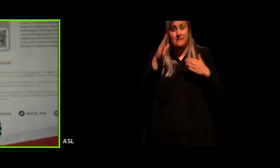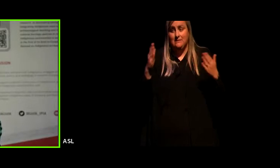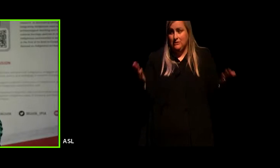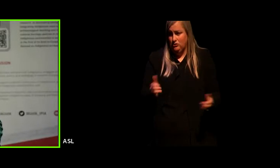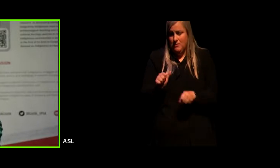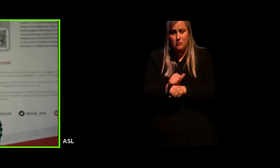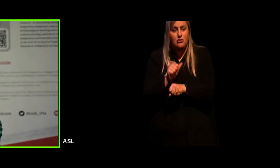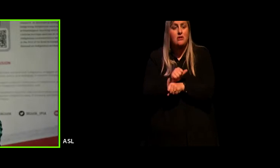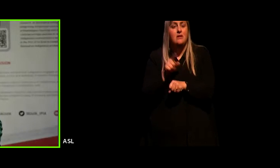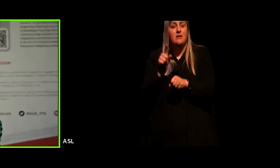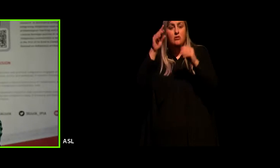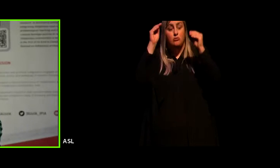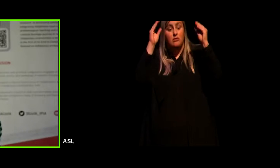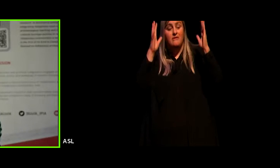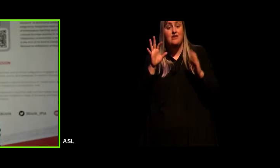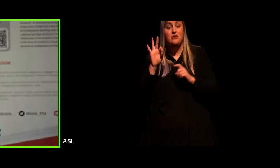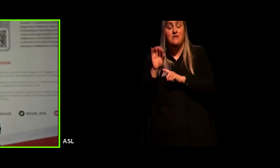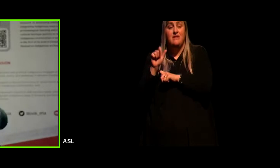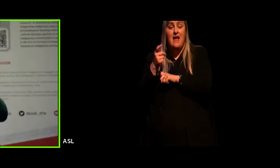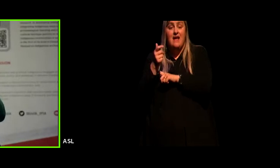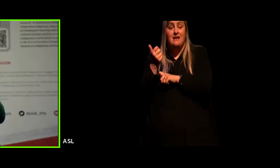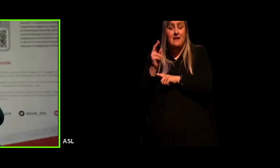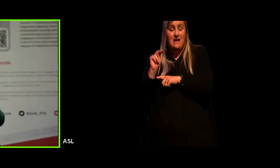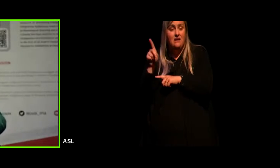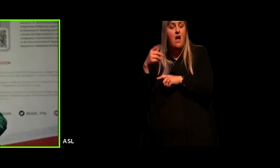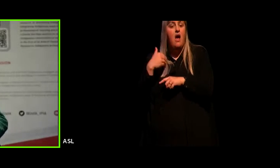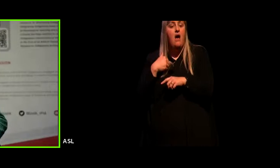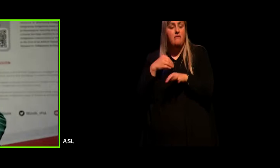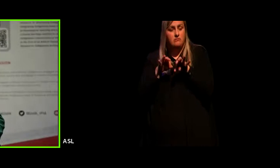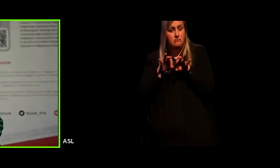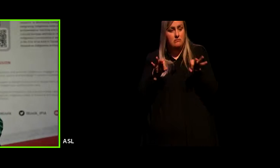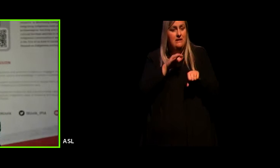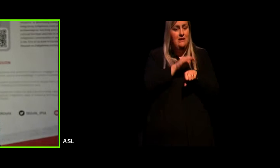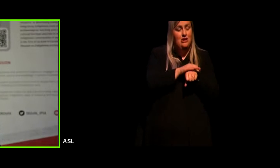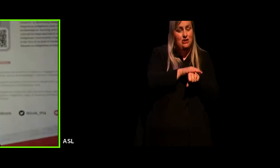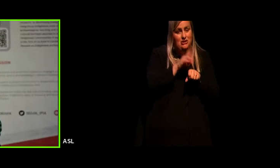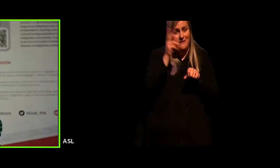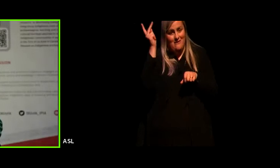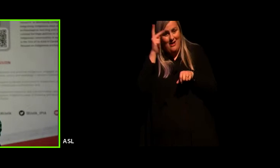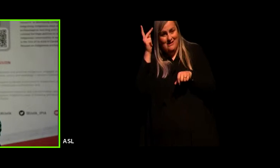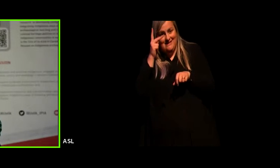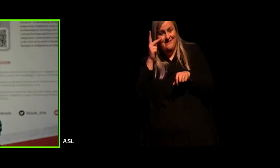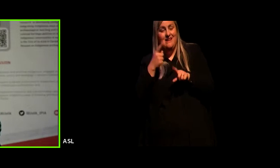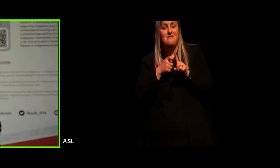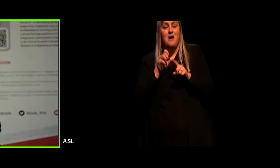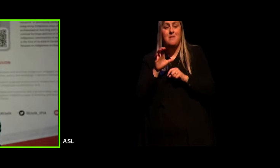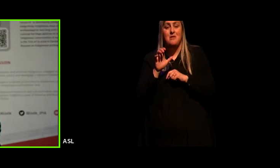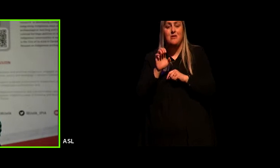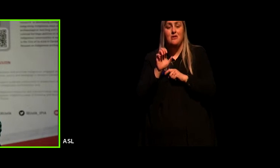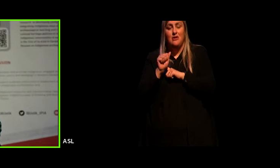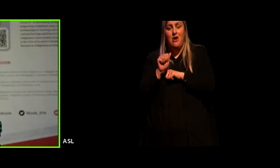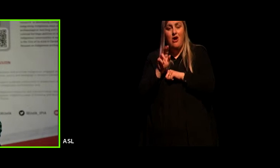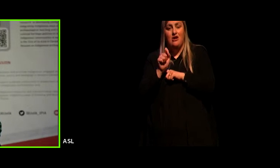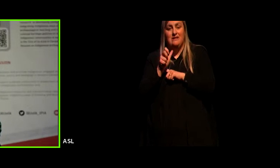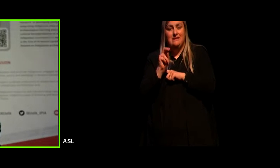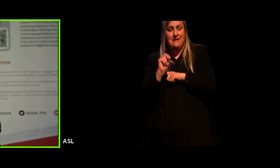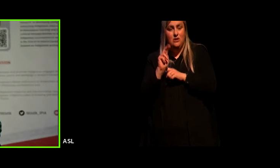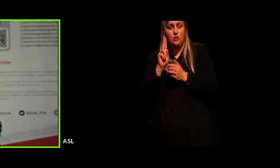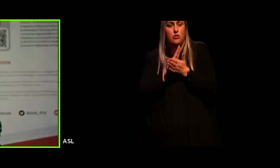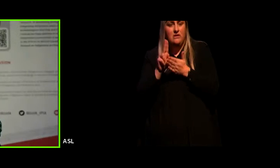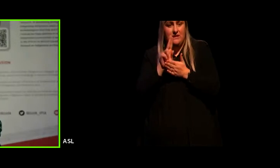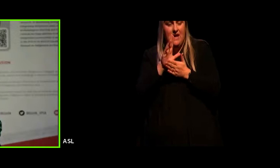Alberta, Professor Flanagan holds a BA, English and Philosophy, from Carleton University, a Juris Doctorate from the University